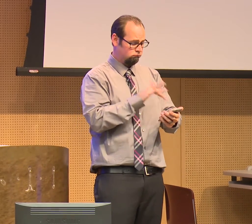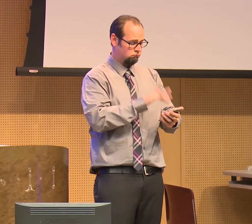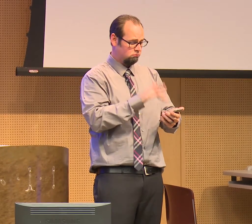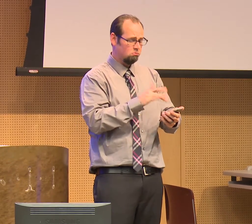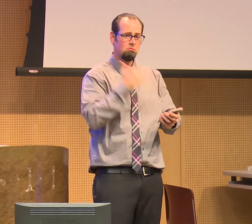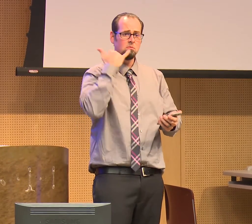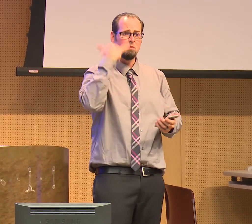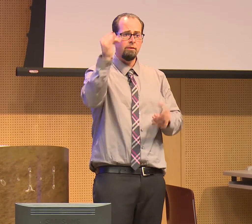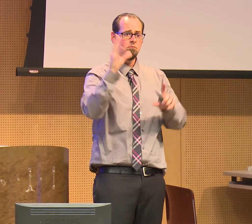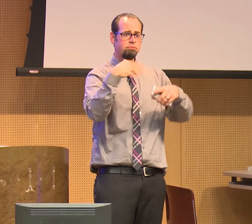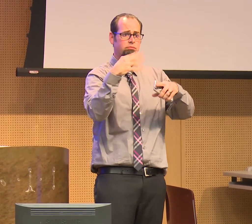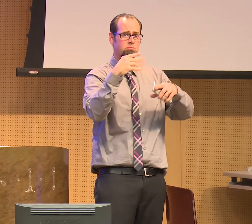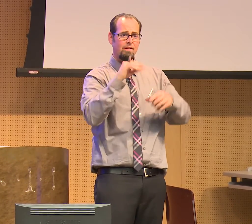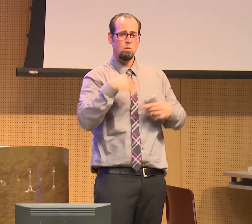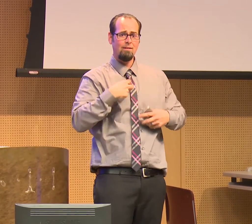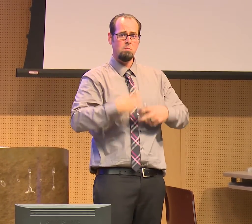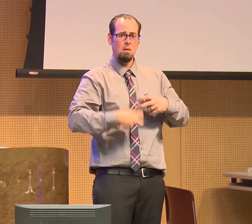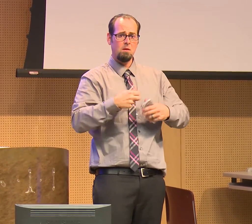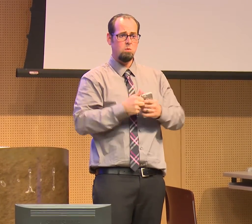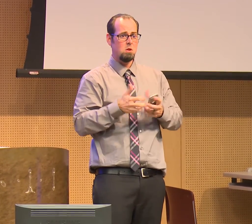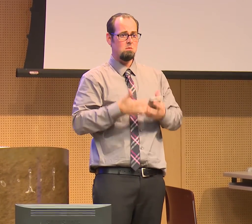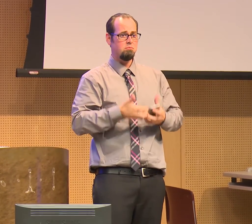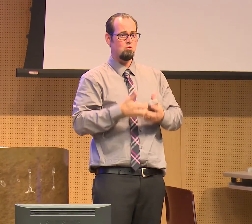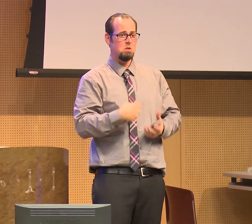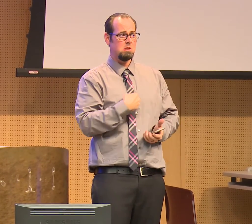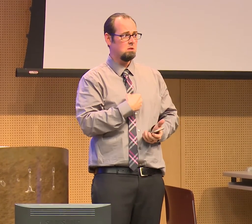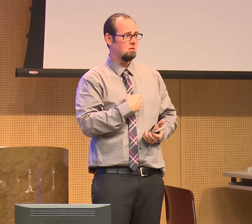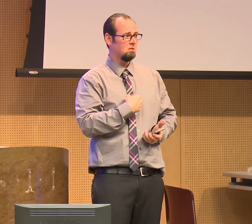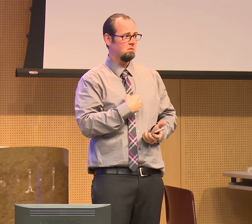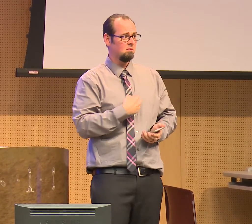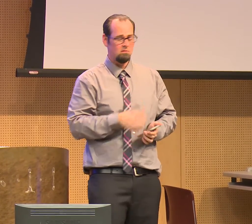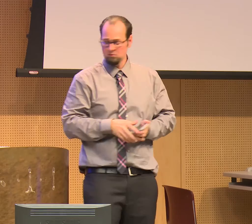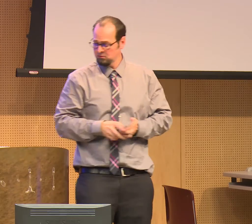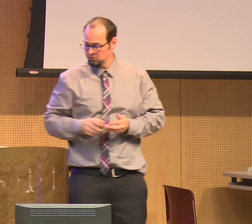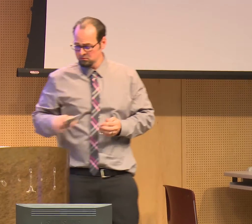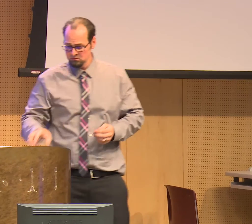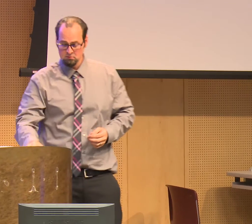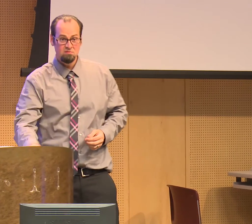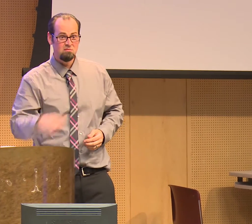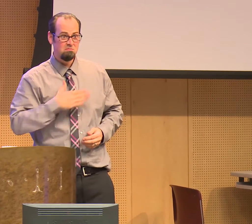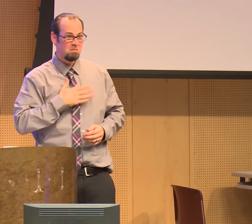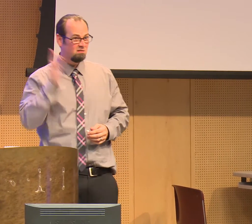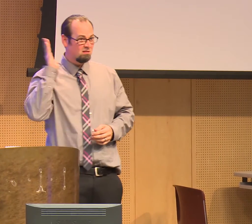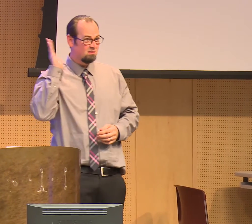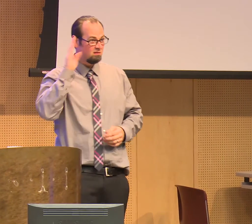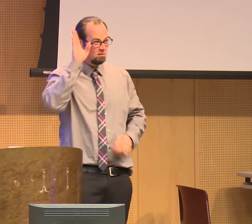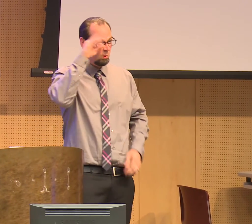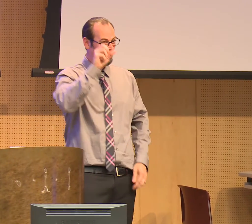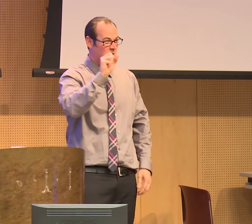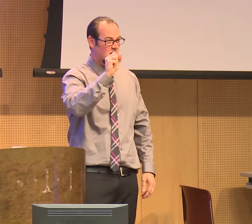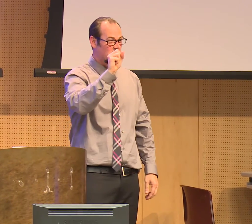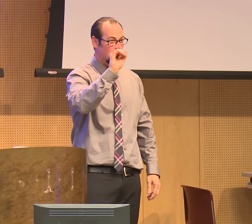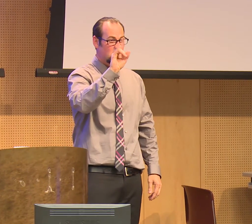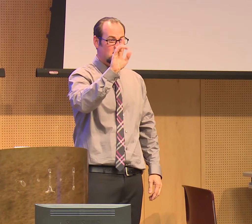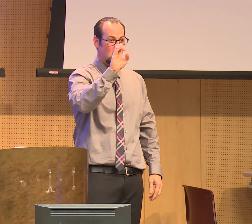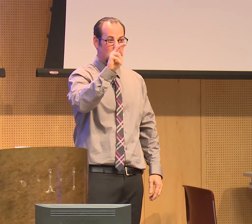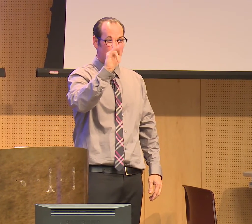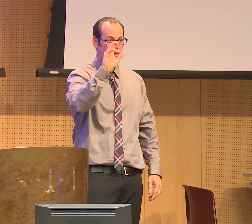and call. You could use a video phone to communicate with tech support. Back then, I had the